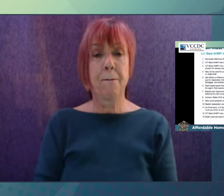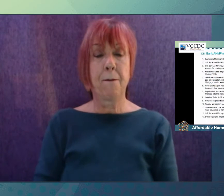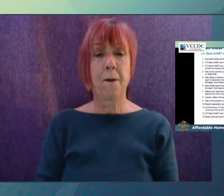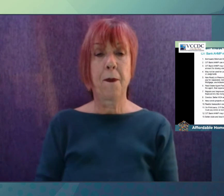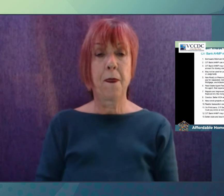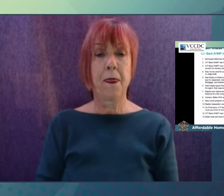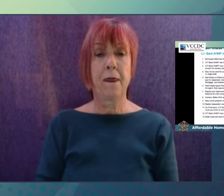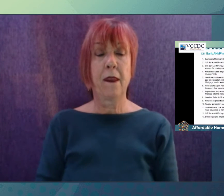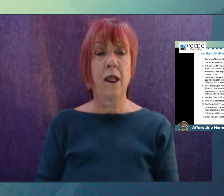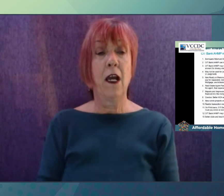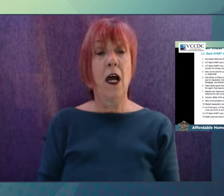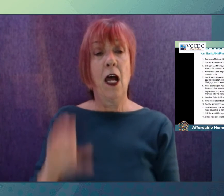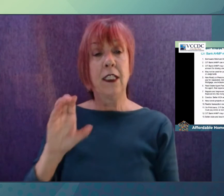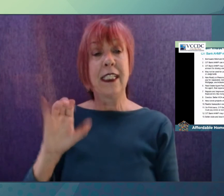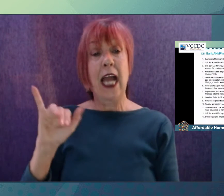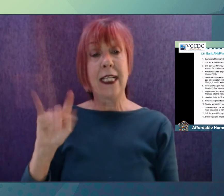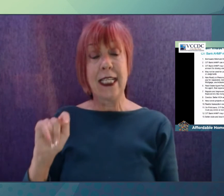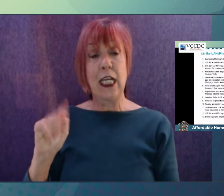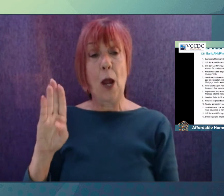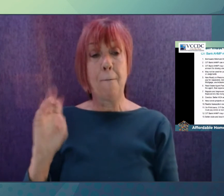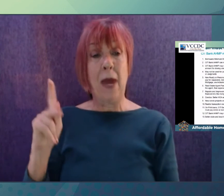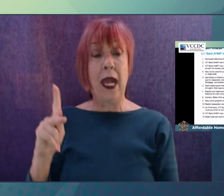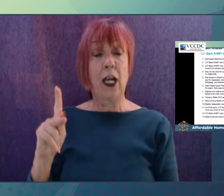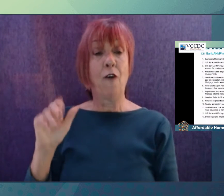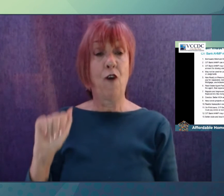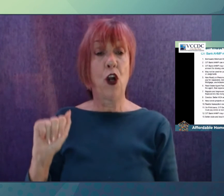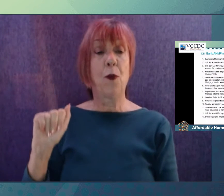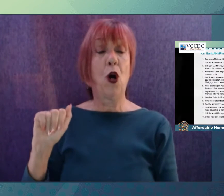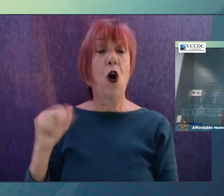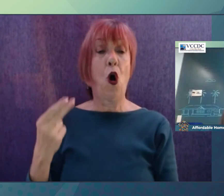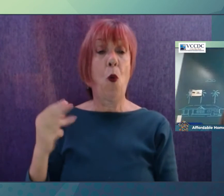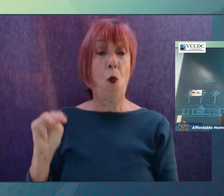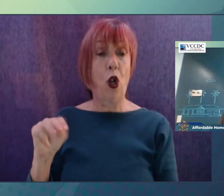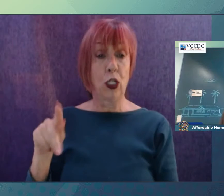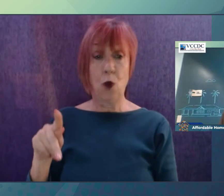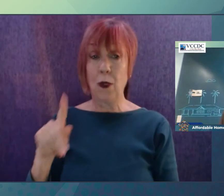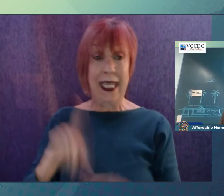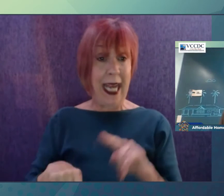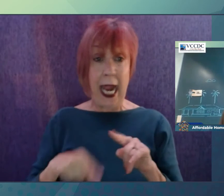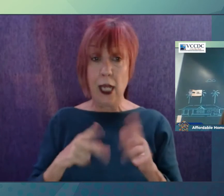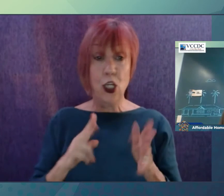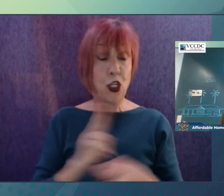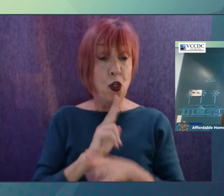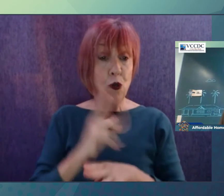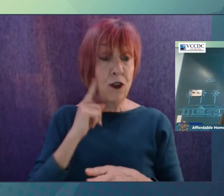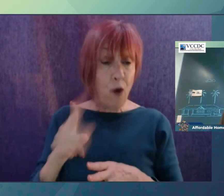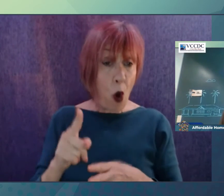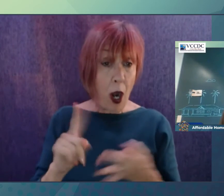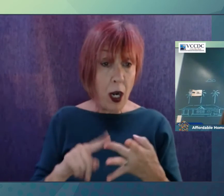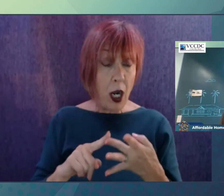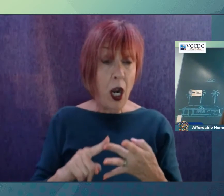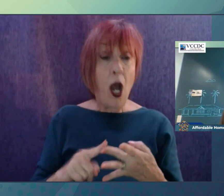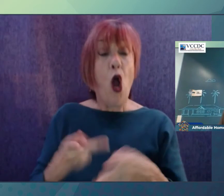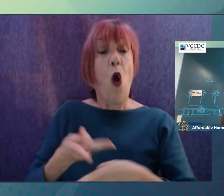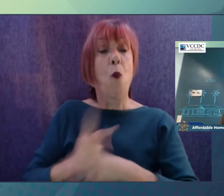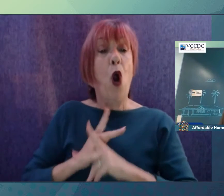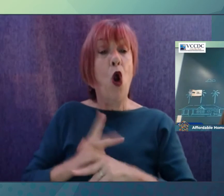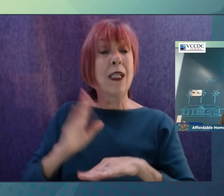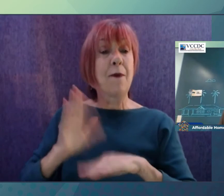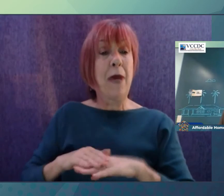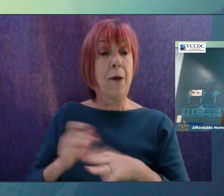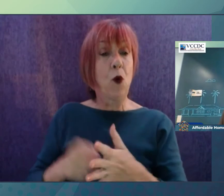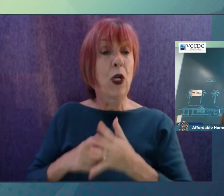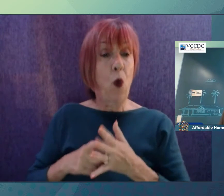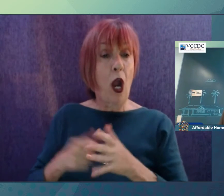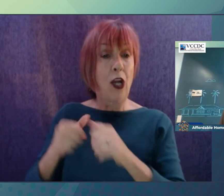So the CIT Bank Affordable Mortgage Program may not be used for the following: borrower's minimum required investment.